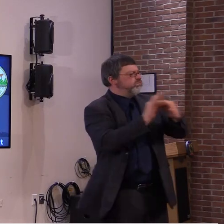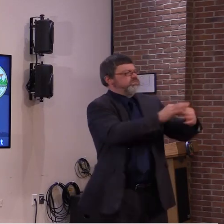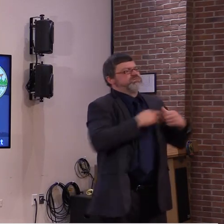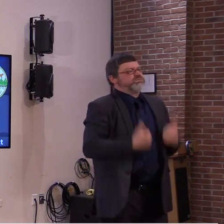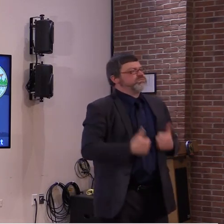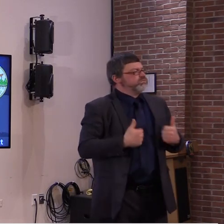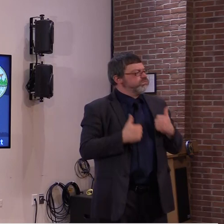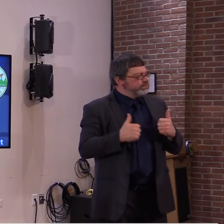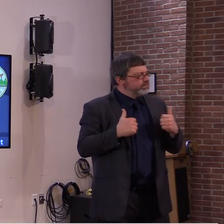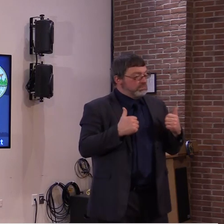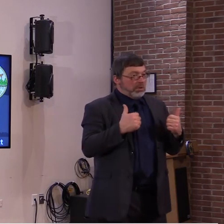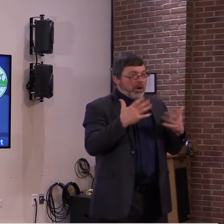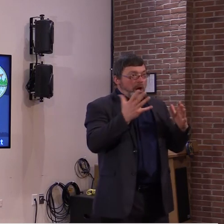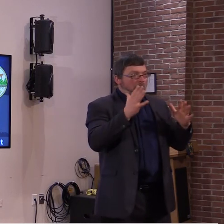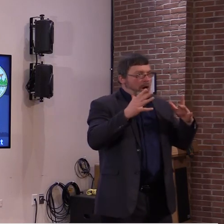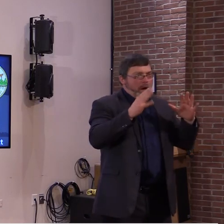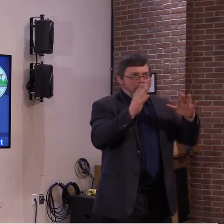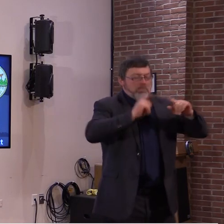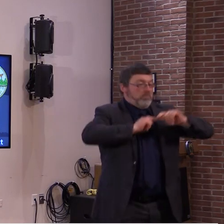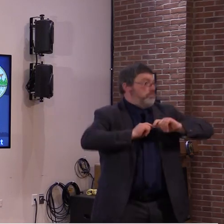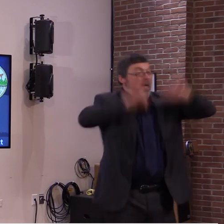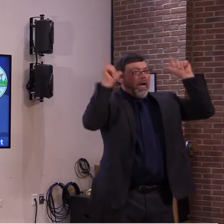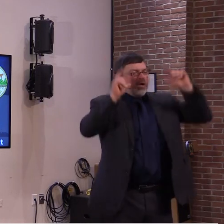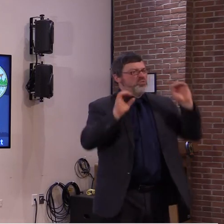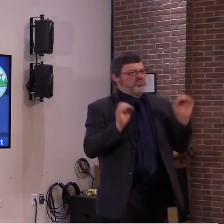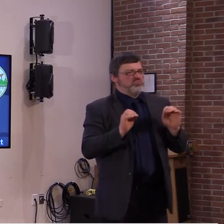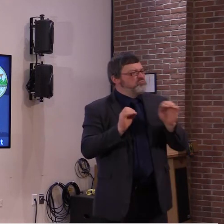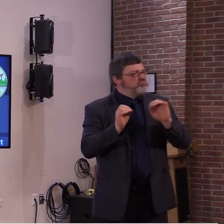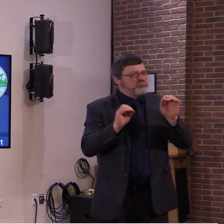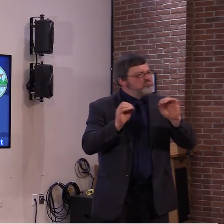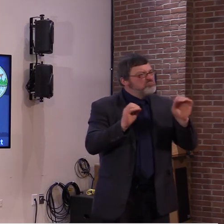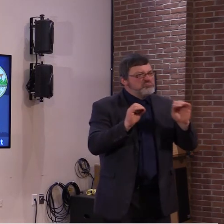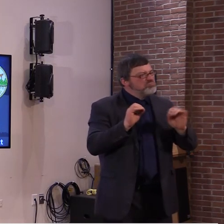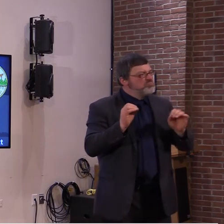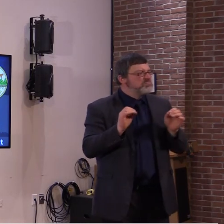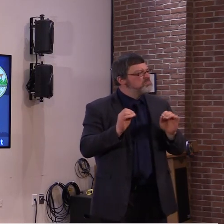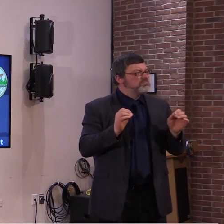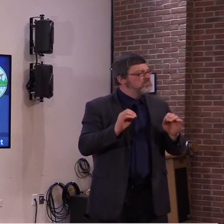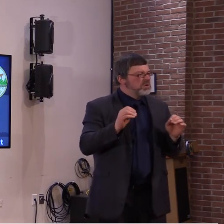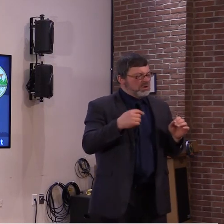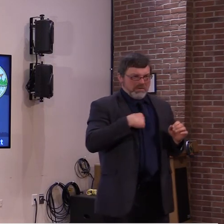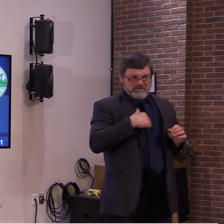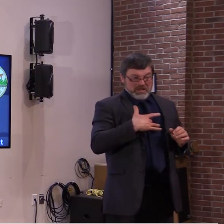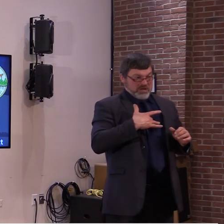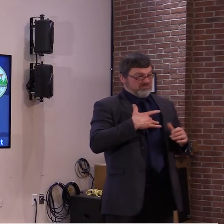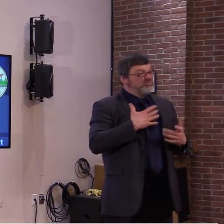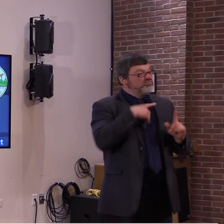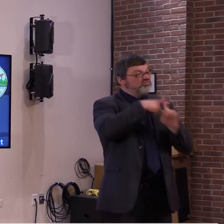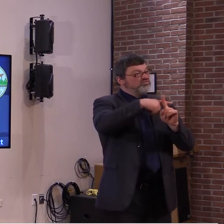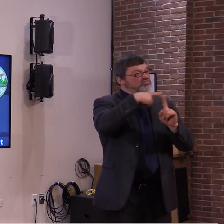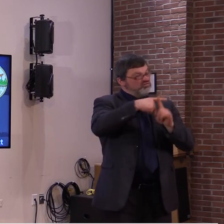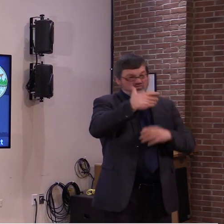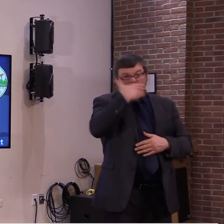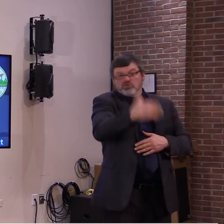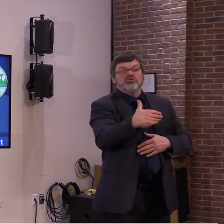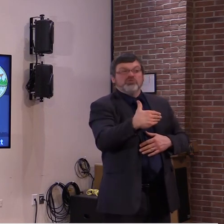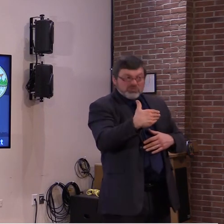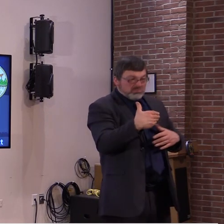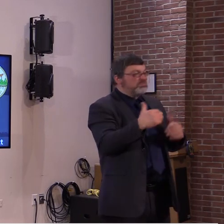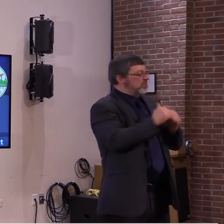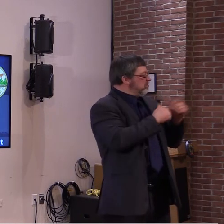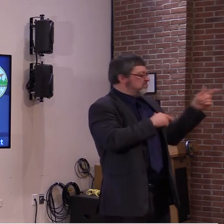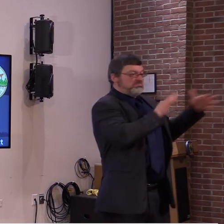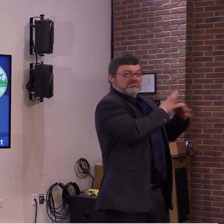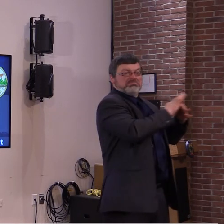all focused on the same thing. So I thought it was a good first start. And over the weekend, we heard a pretty remarkable